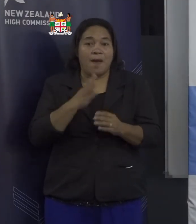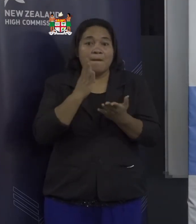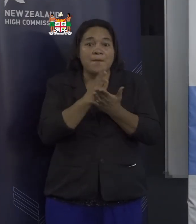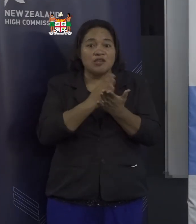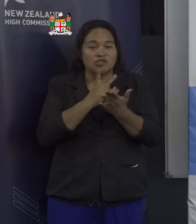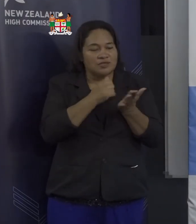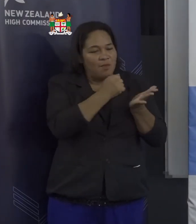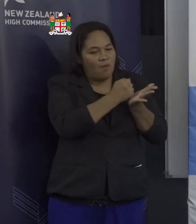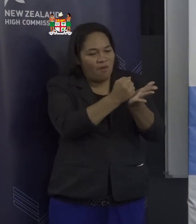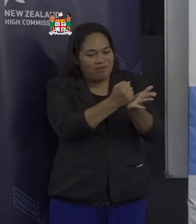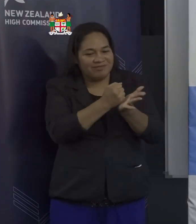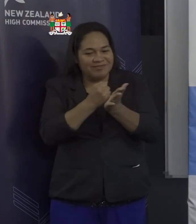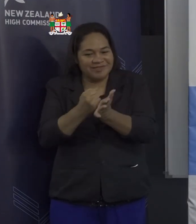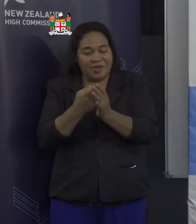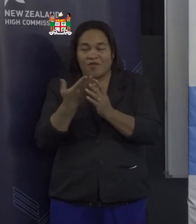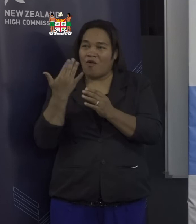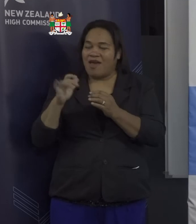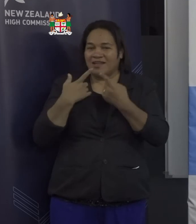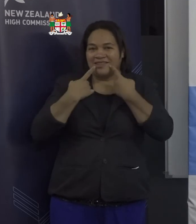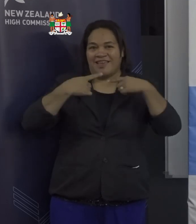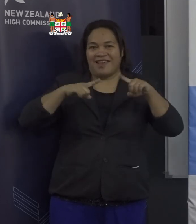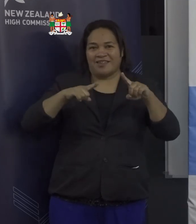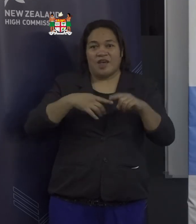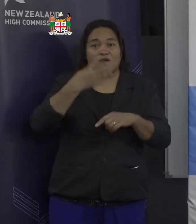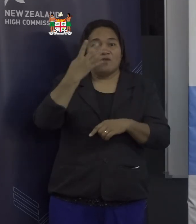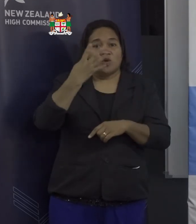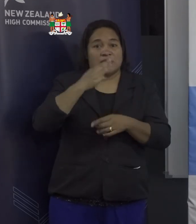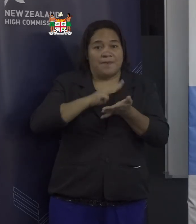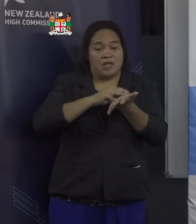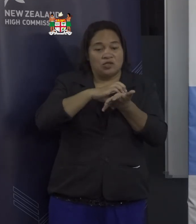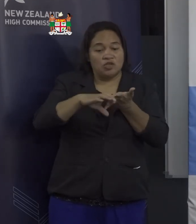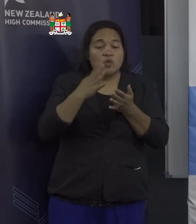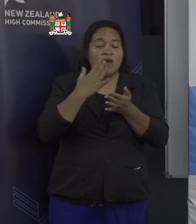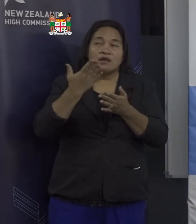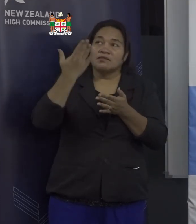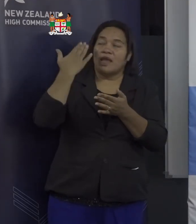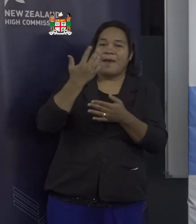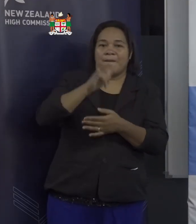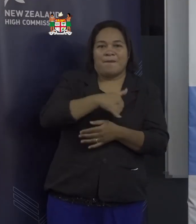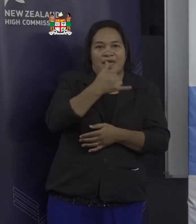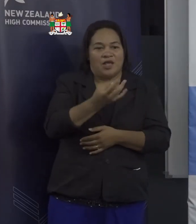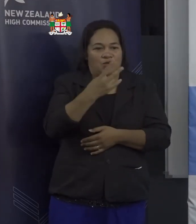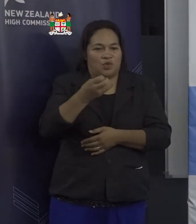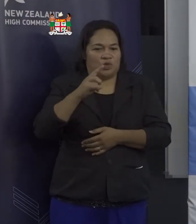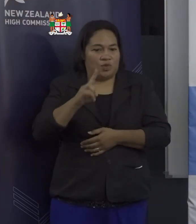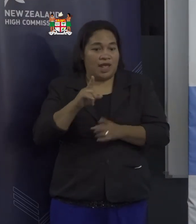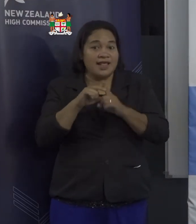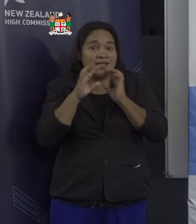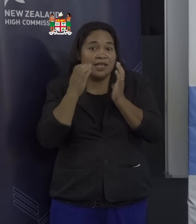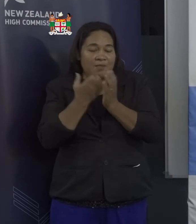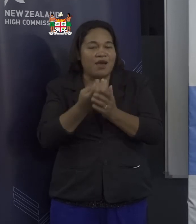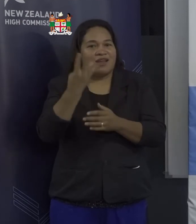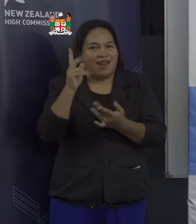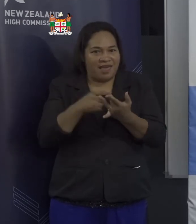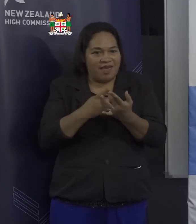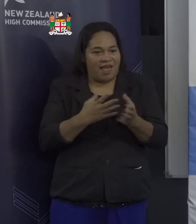I think they've both previously announced $40 million in May of 2021 and then a further 40 million in December.